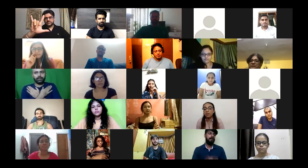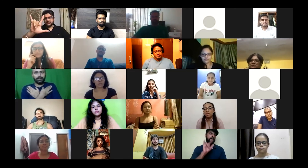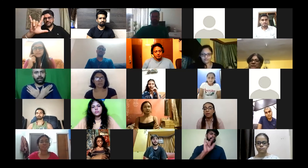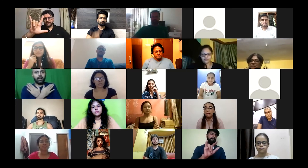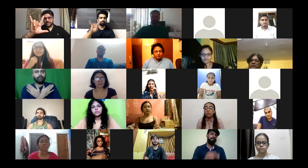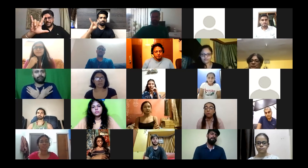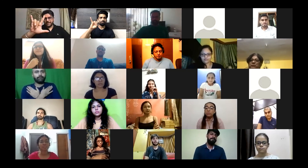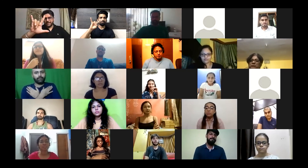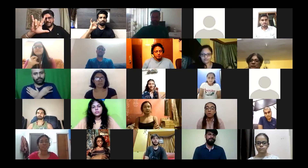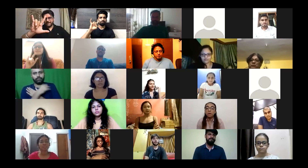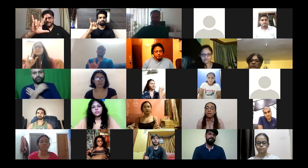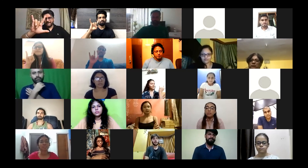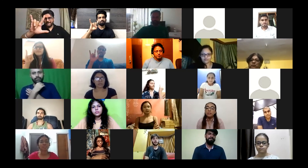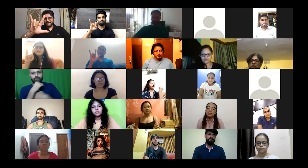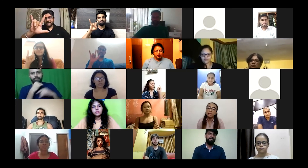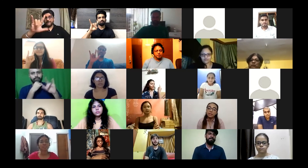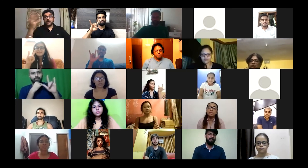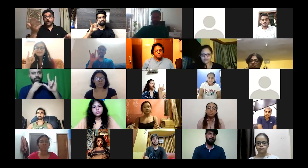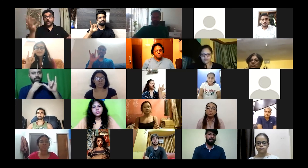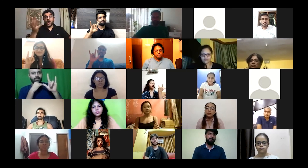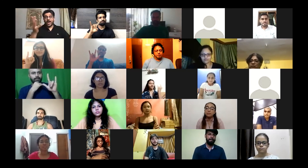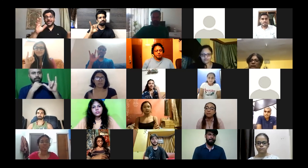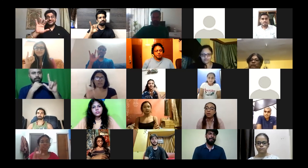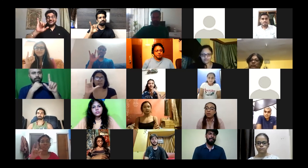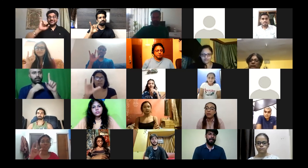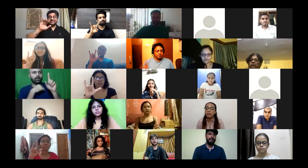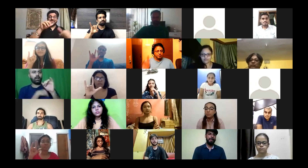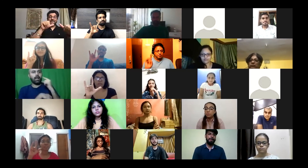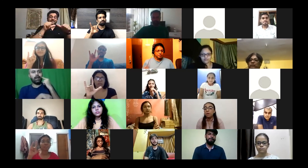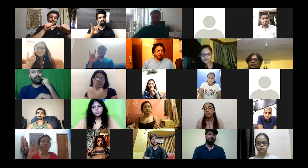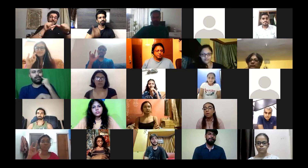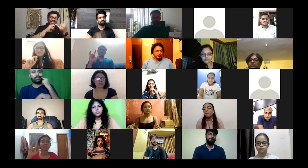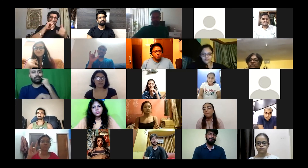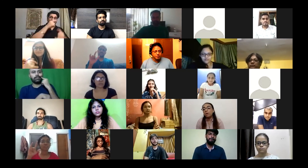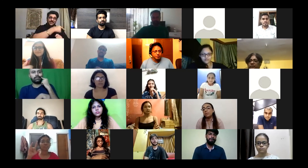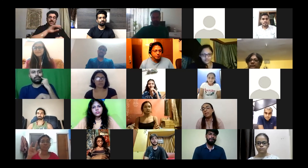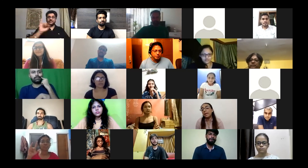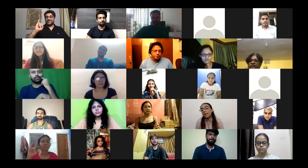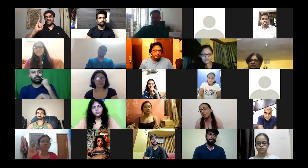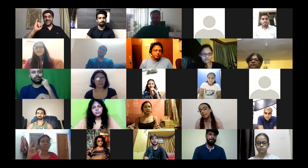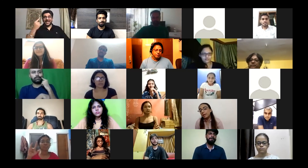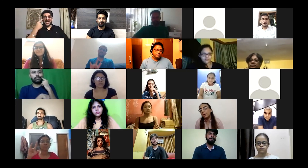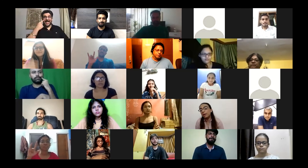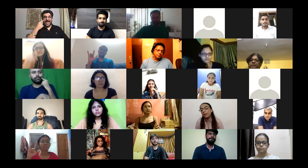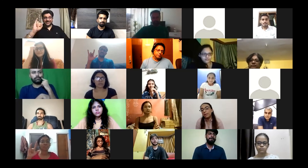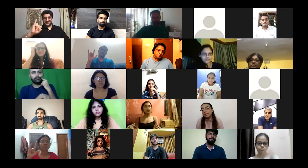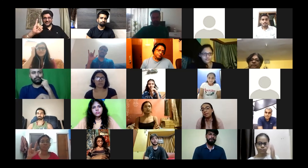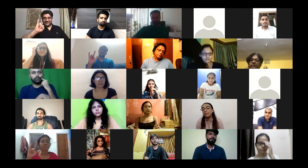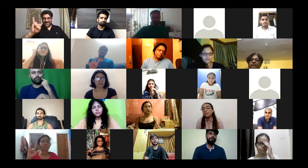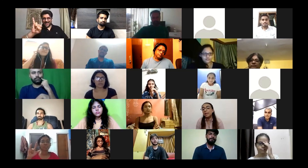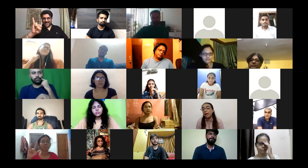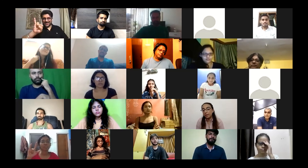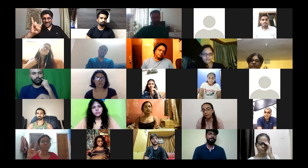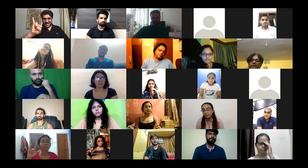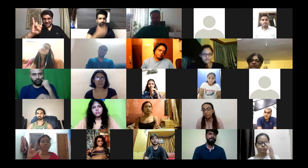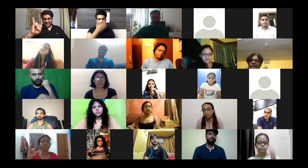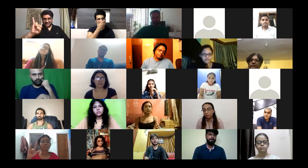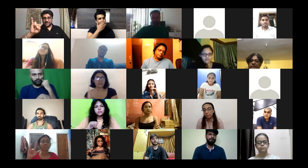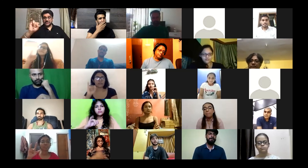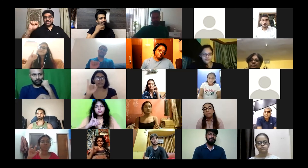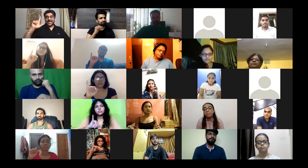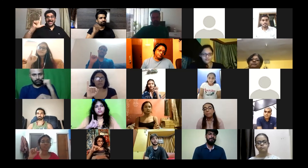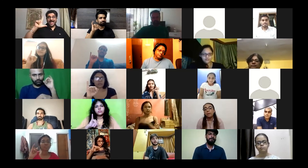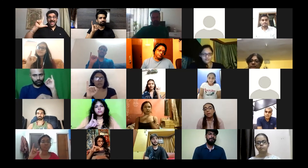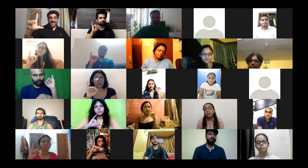internationally and all over the world, actually, this is used as I love you, because in ASL, this is I,